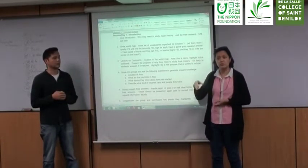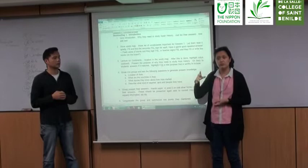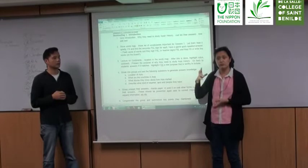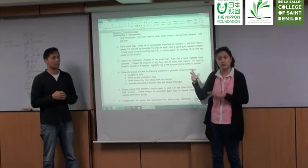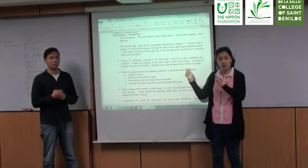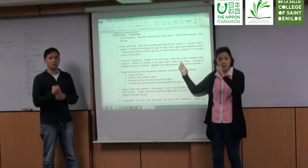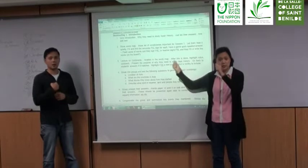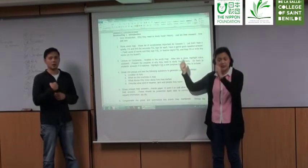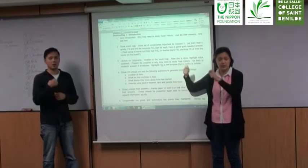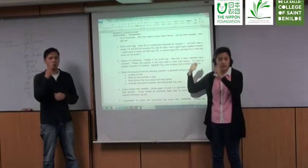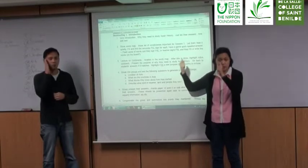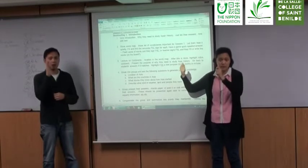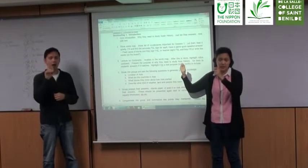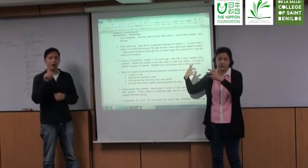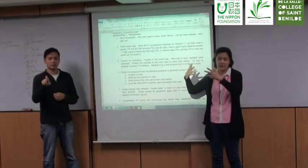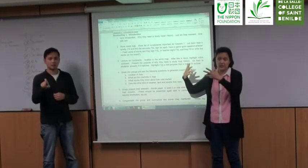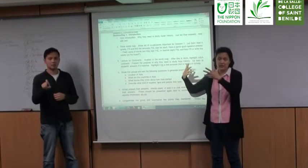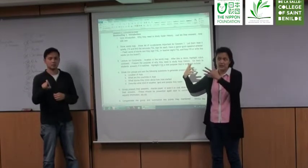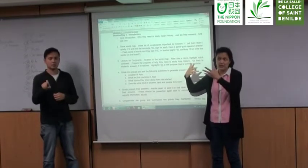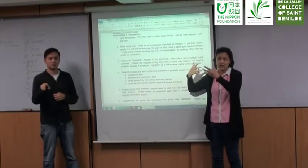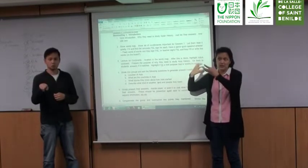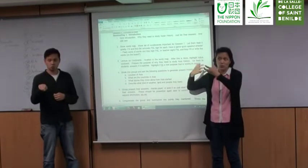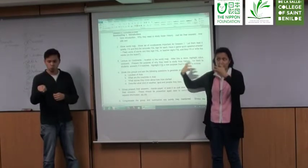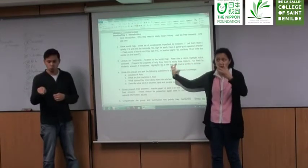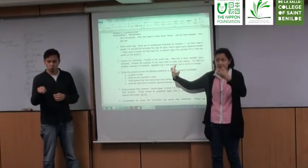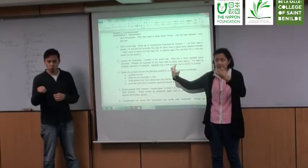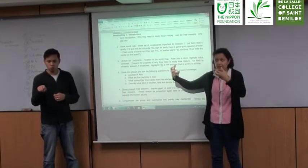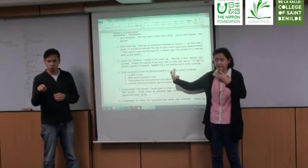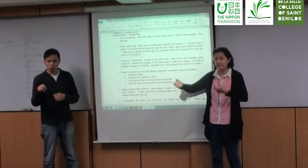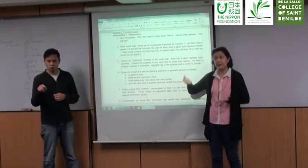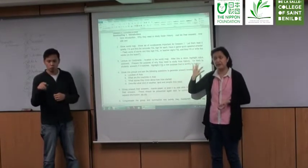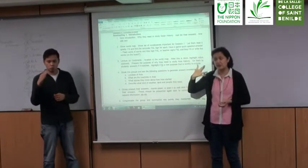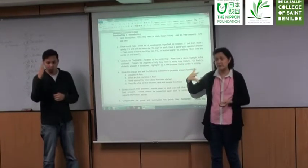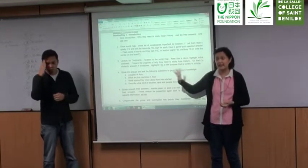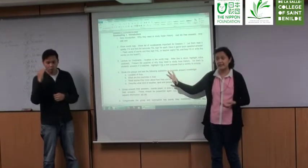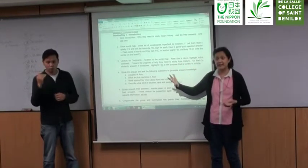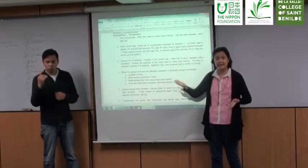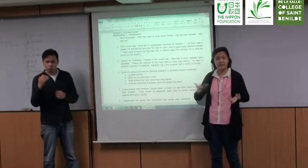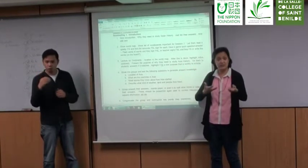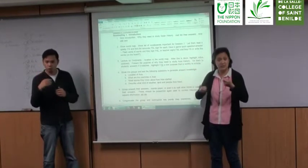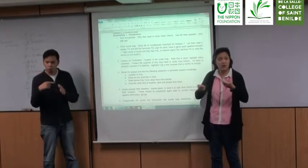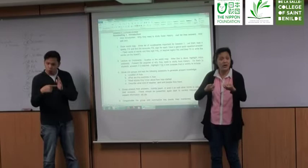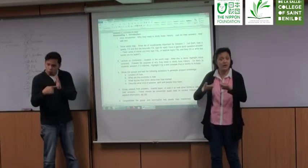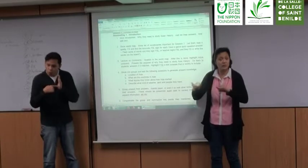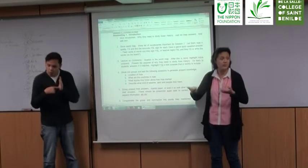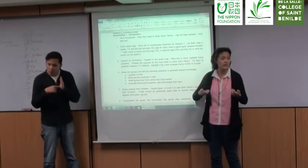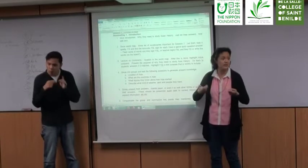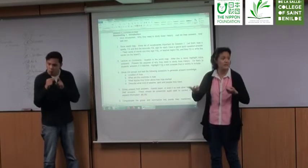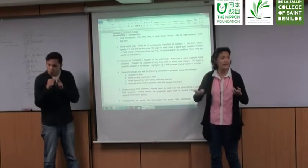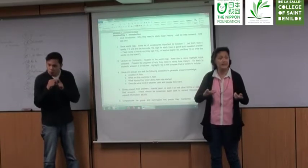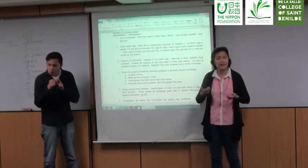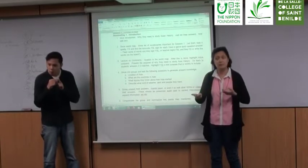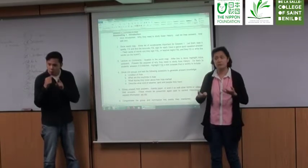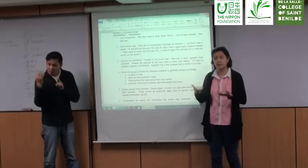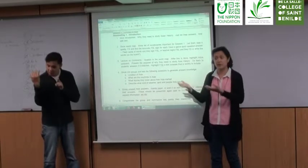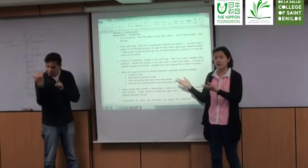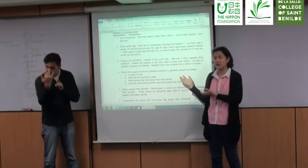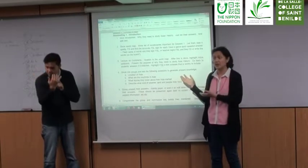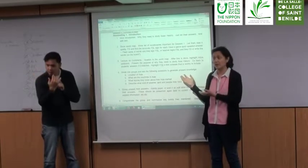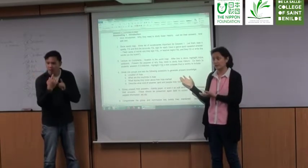to I'll show the word, finger spell it, and then draw out what are the sign